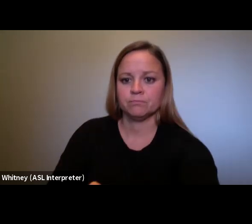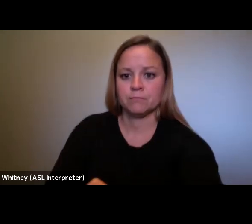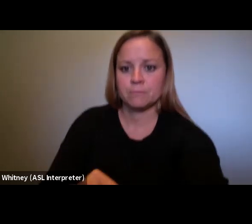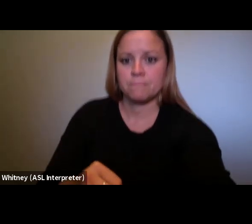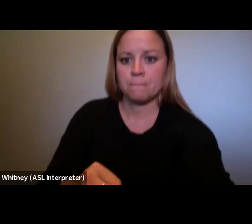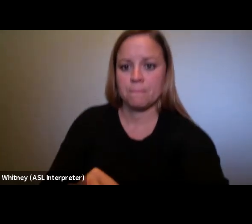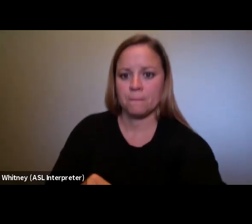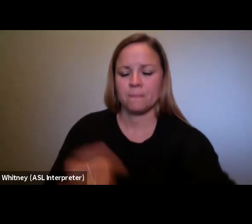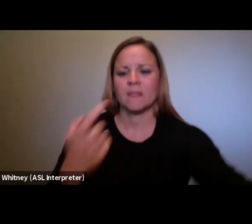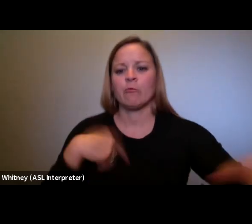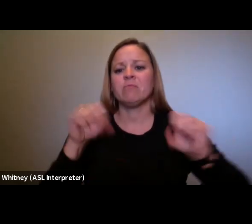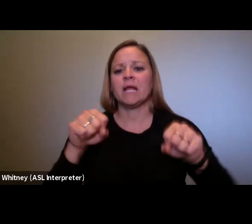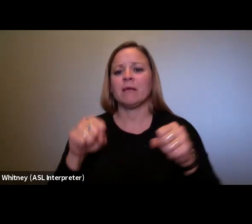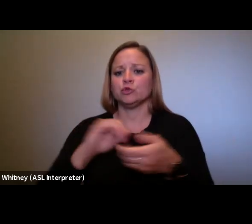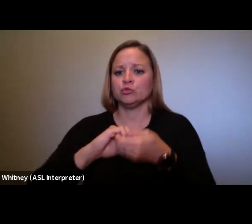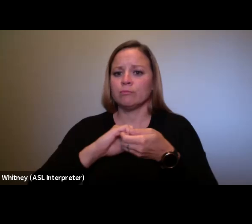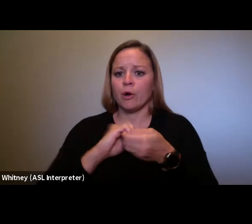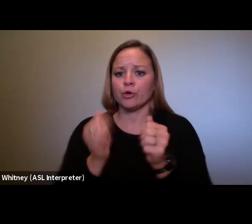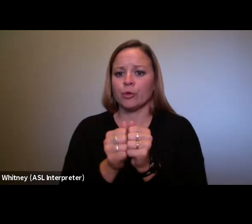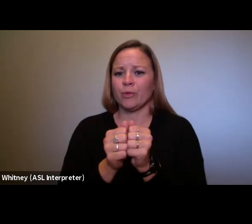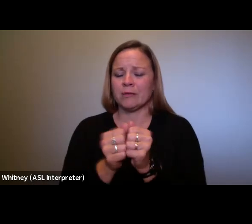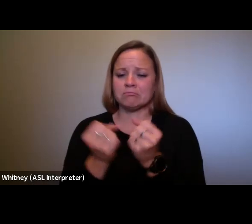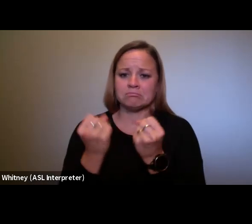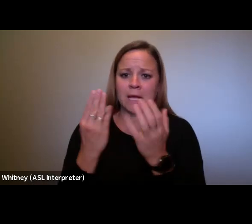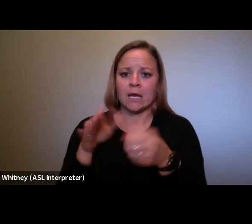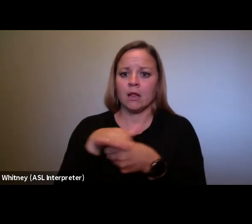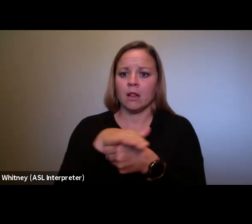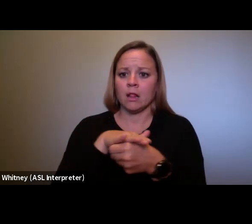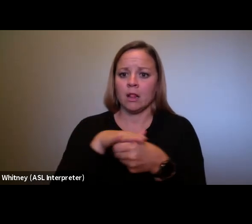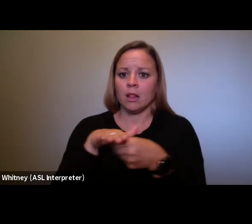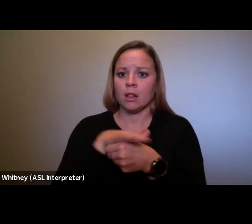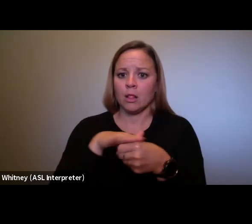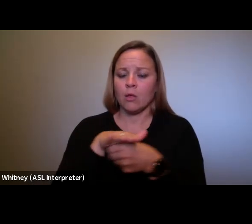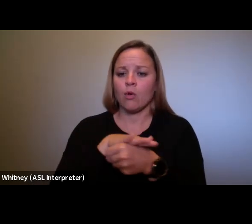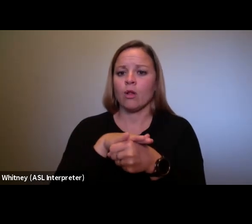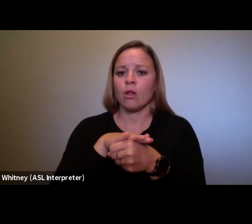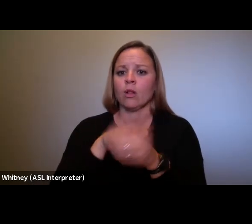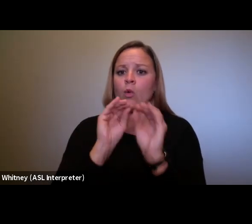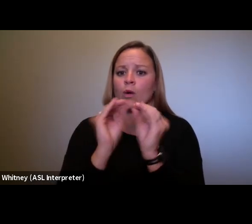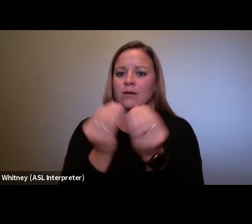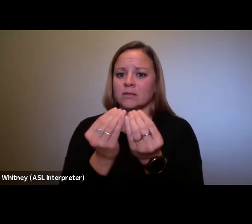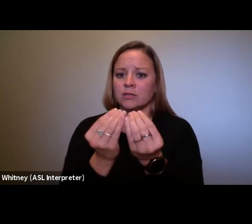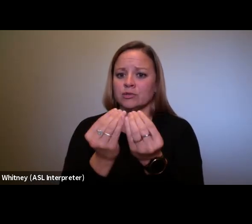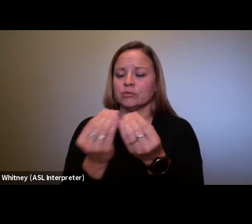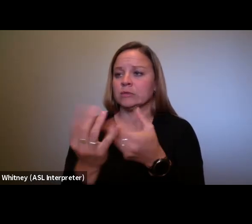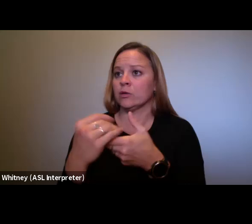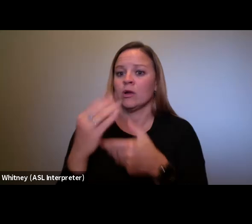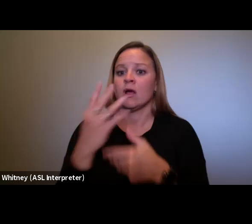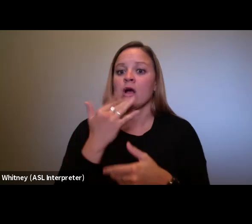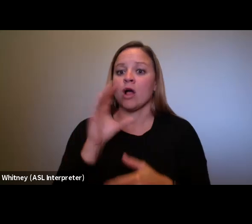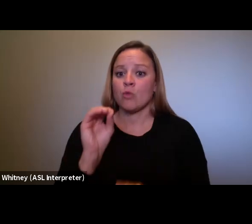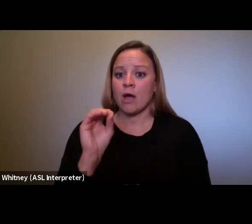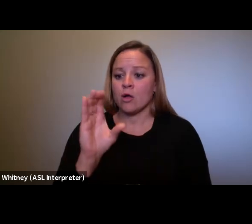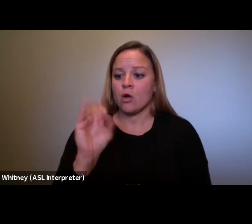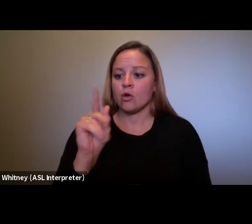We've been able to partner up with a number of local organizations, including the Colorado